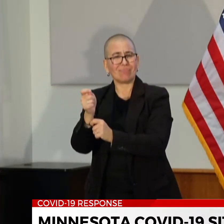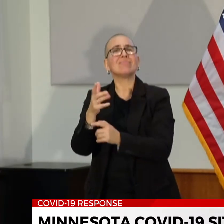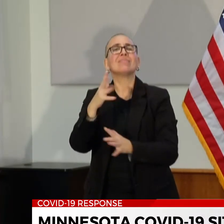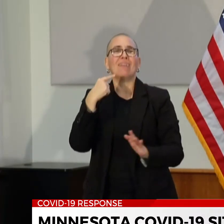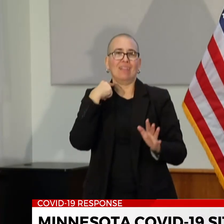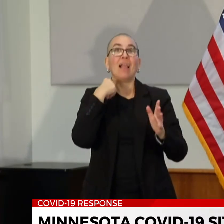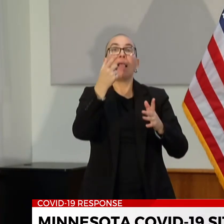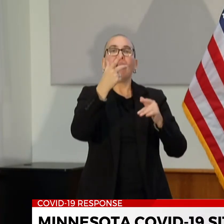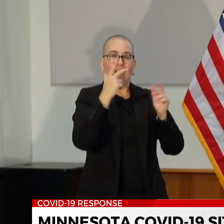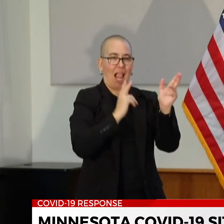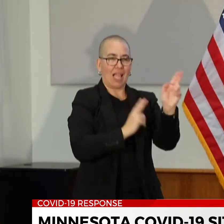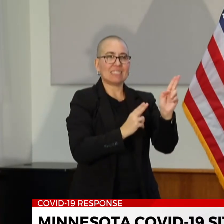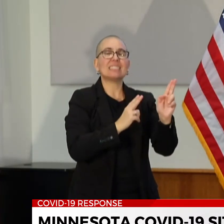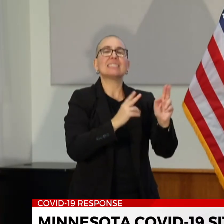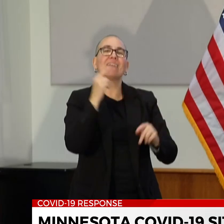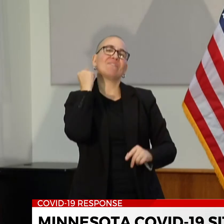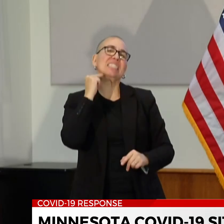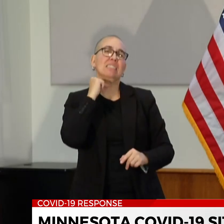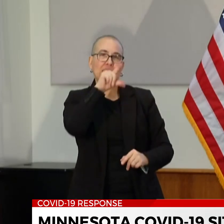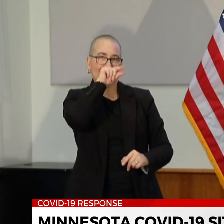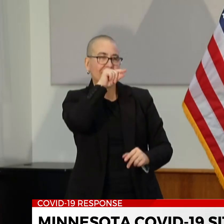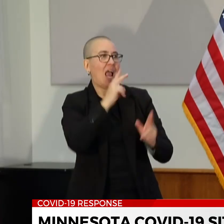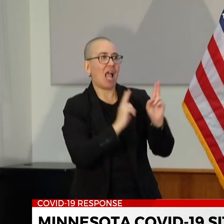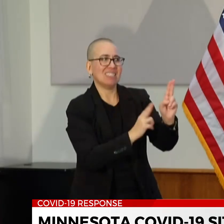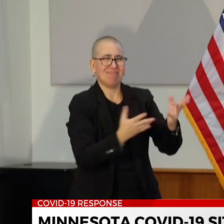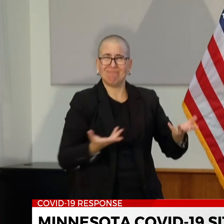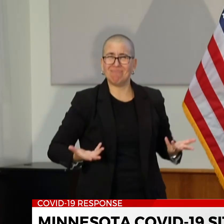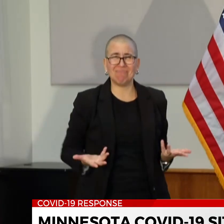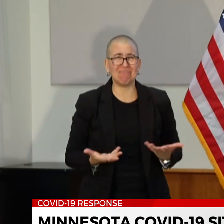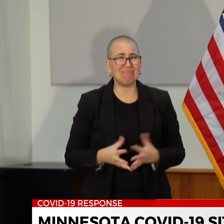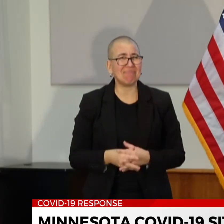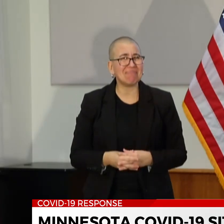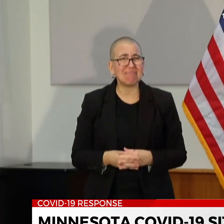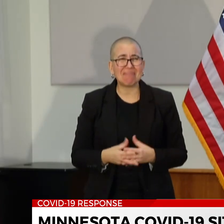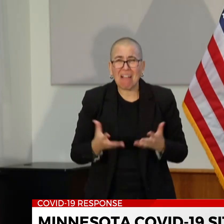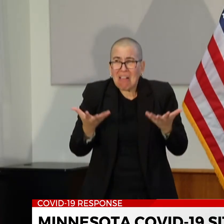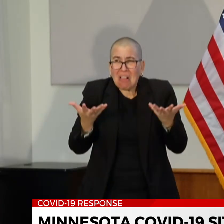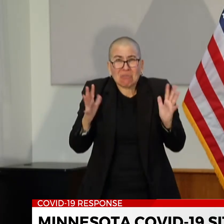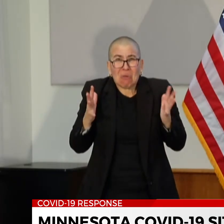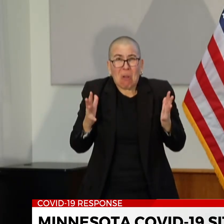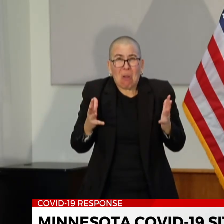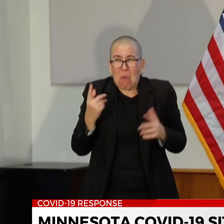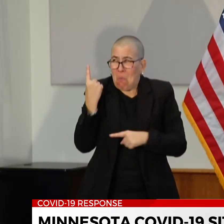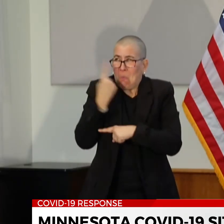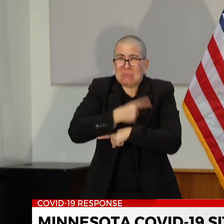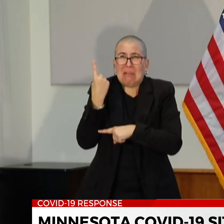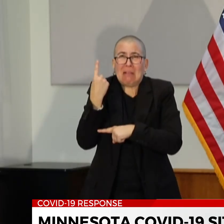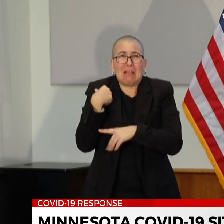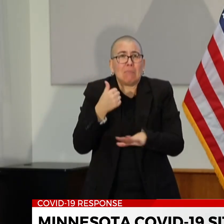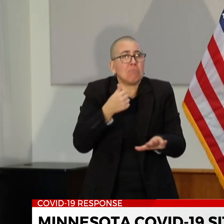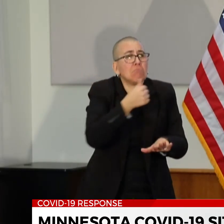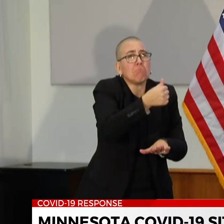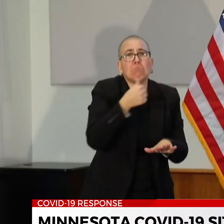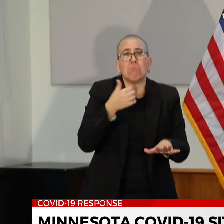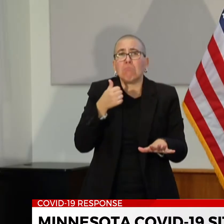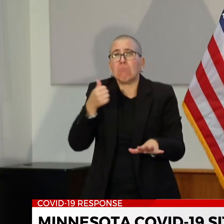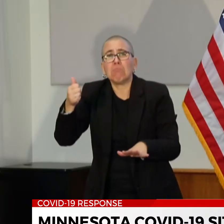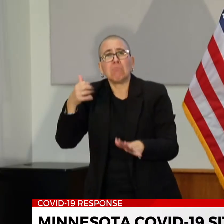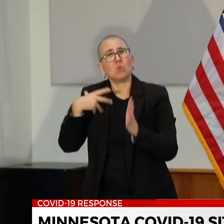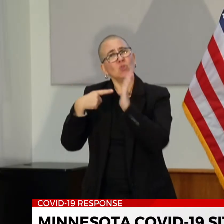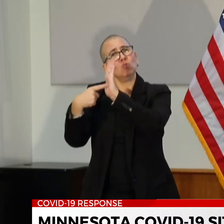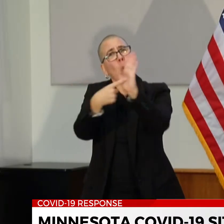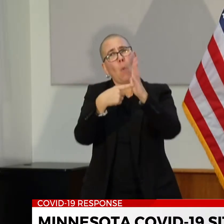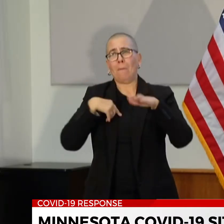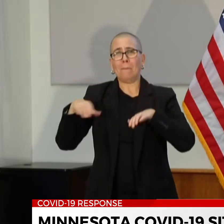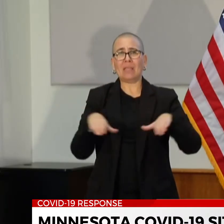other than that, I think it's important for me to try and model the behavior I'm asking of you and